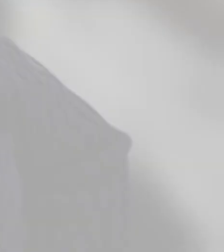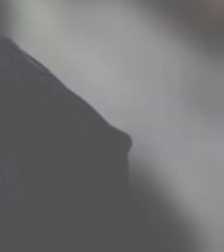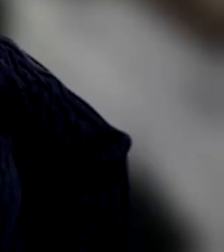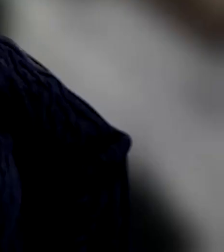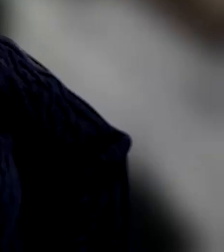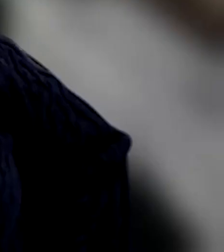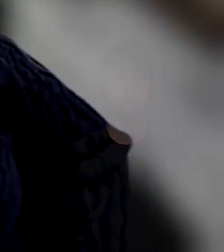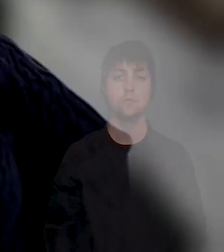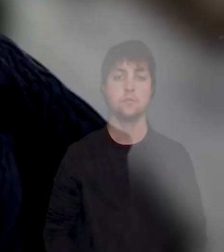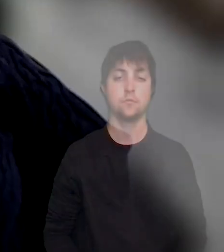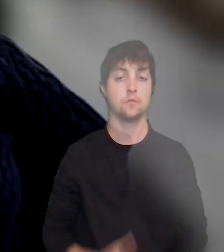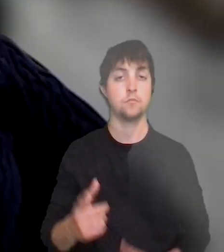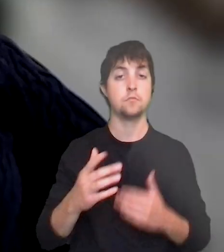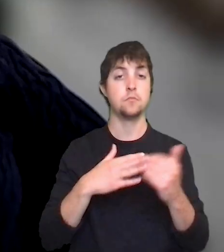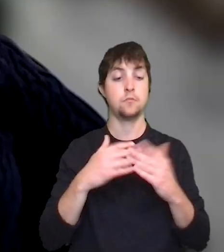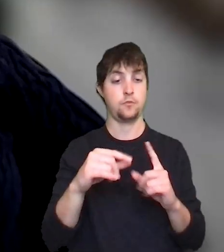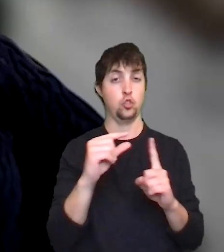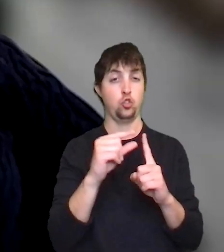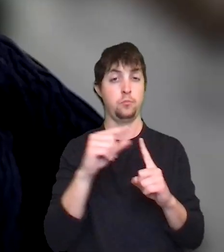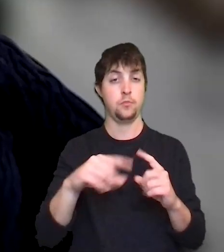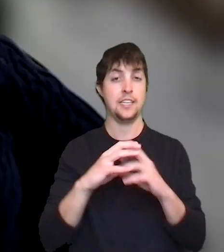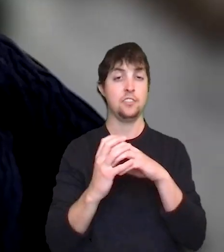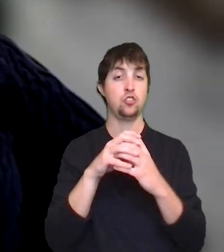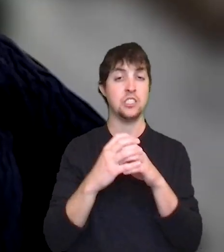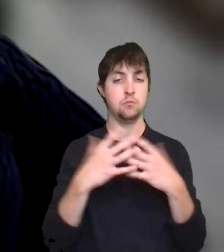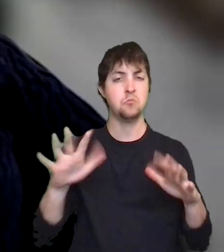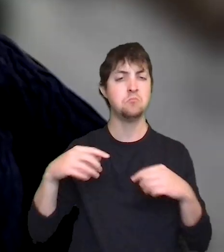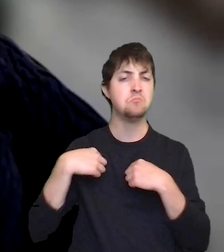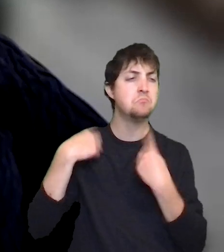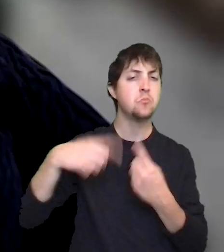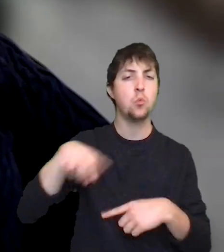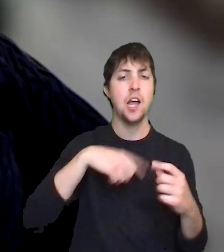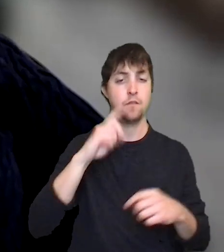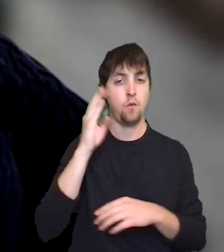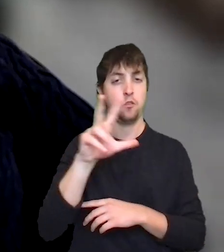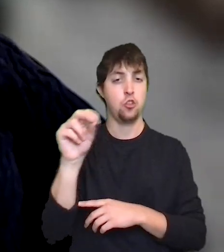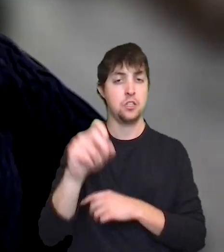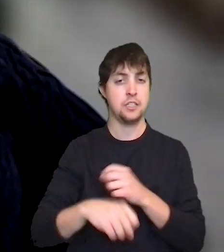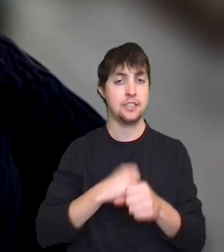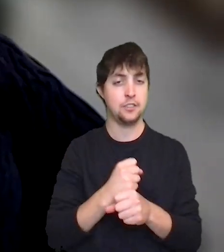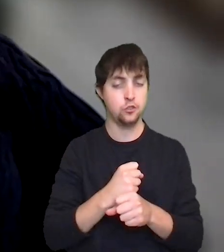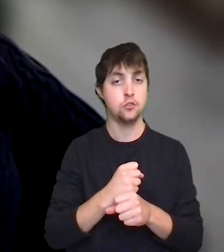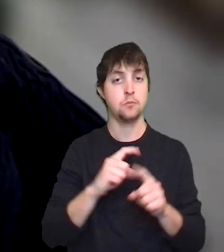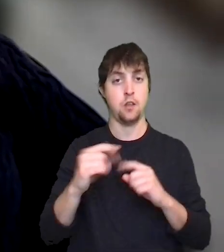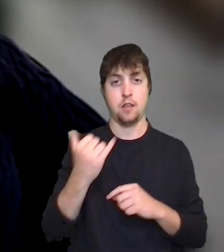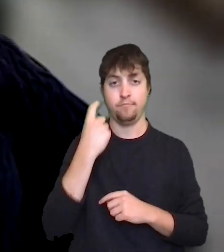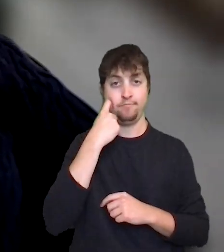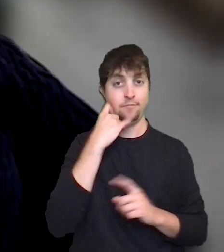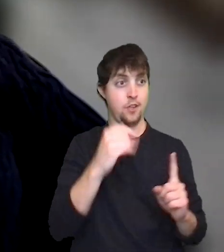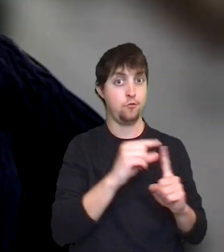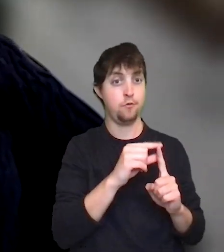Fran. Although the term intersectionality has been around for over 30 years, it is